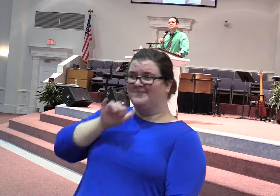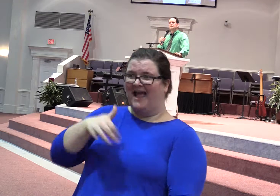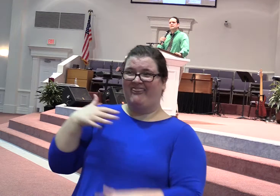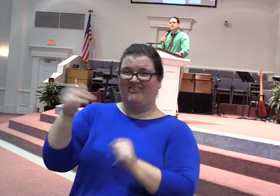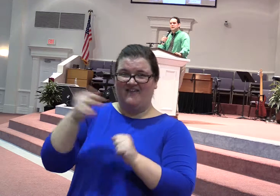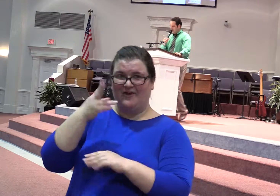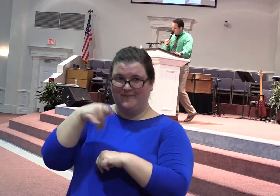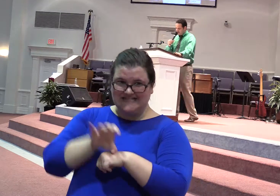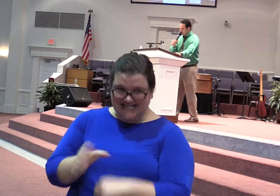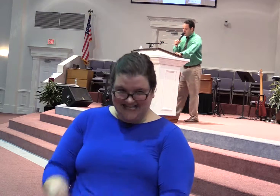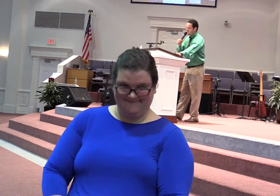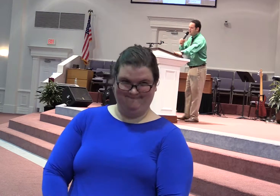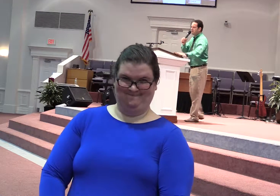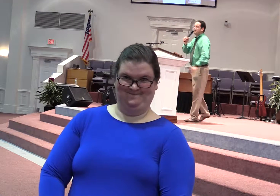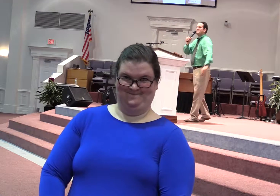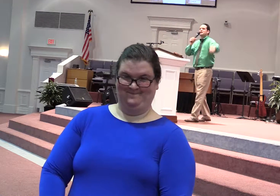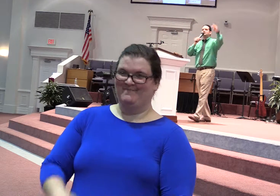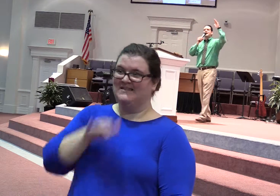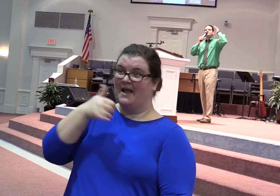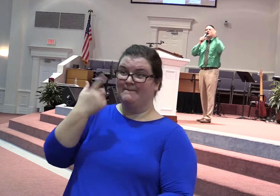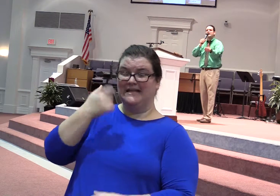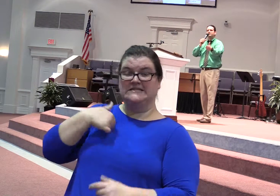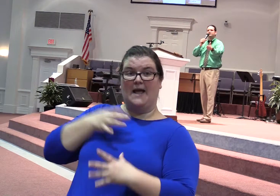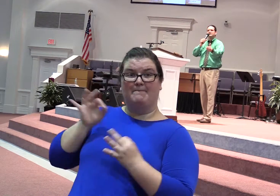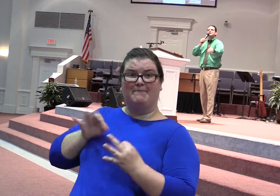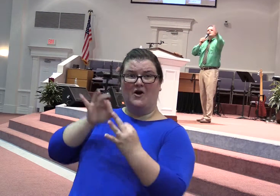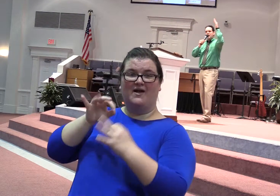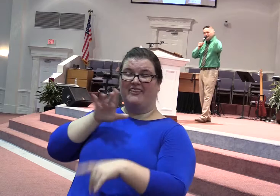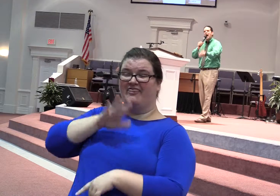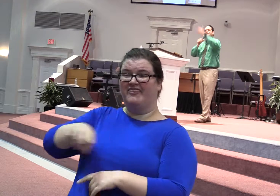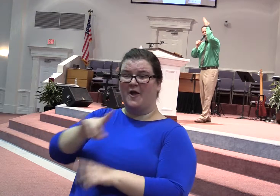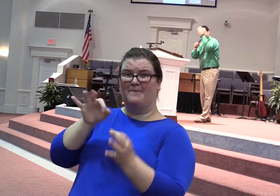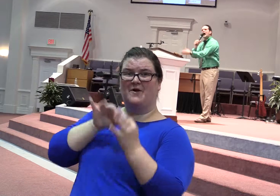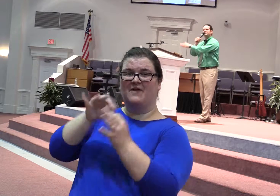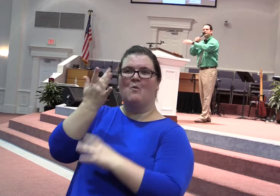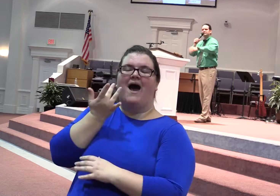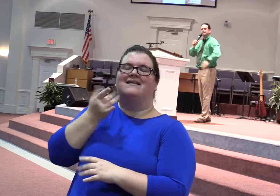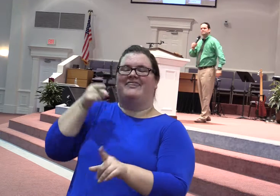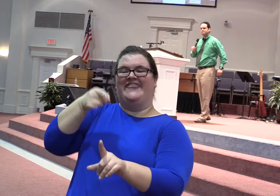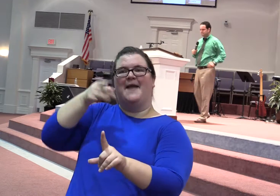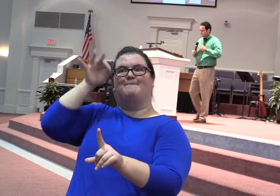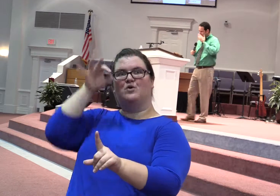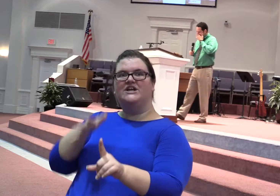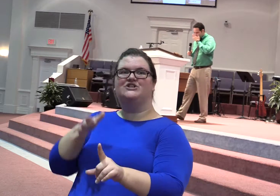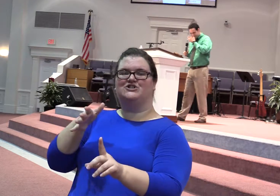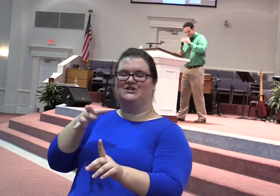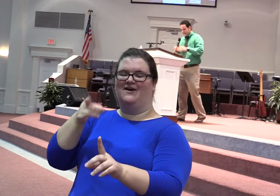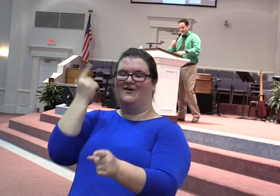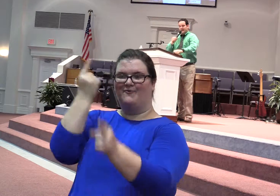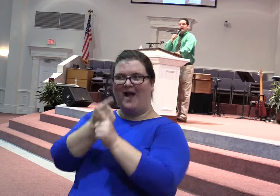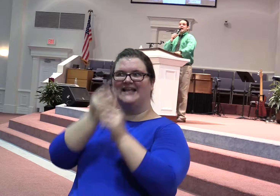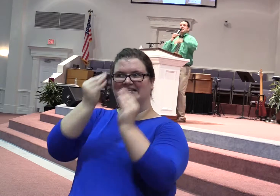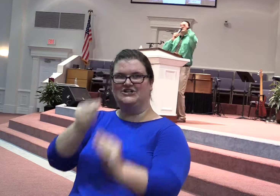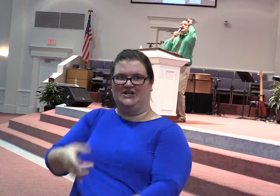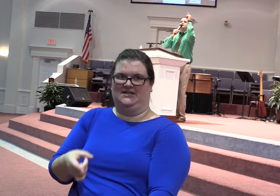Come on. Not because they're perfect, but because they preach the apostles' doctrine. Hey.